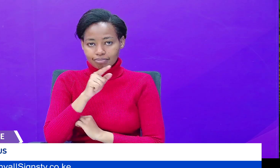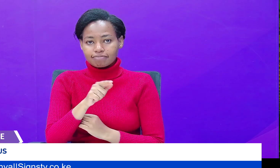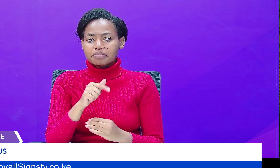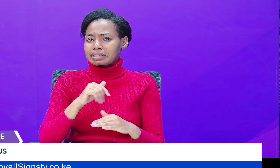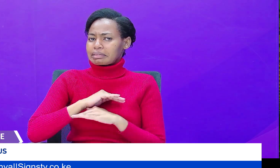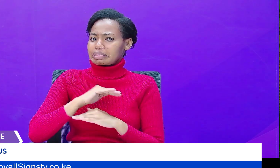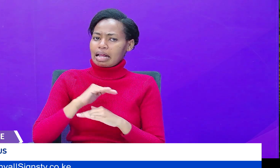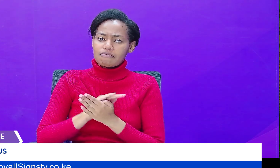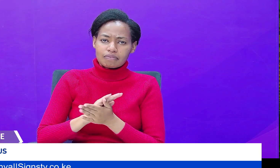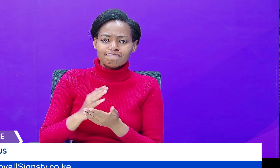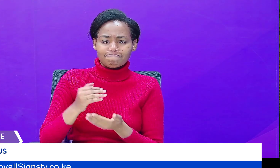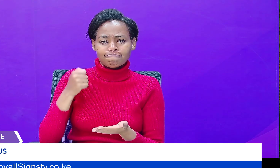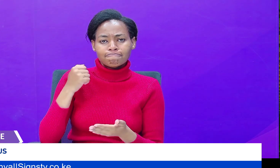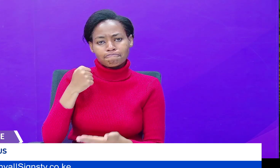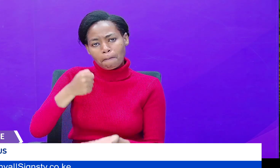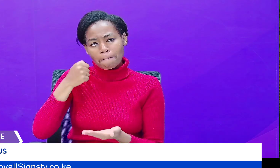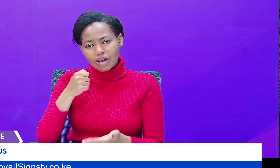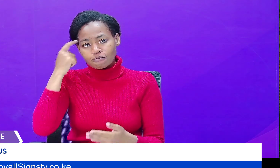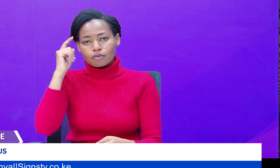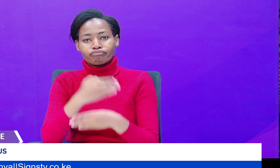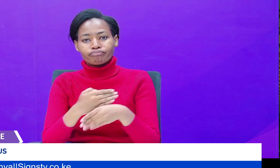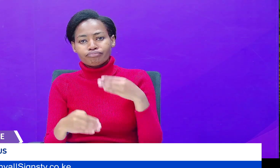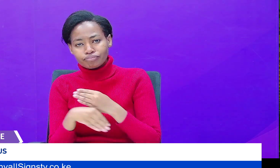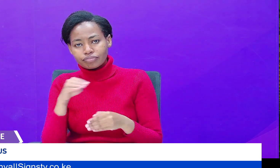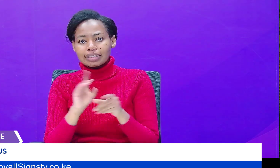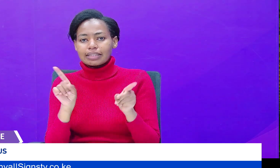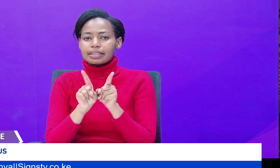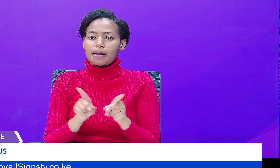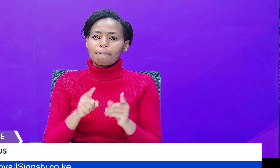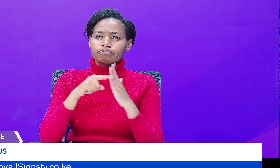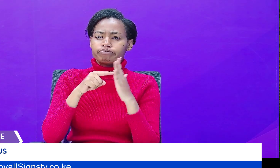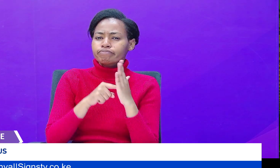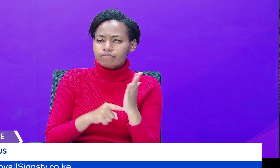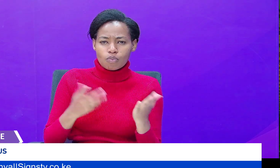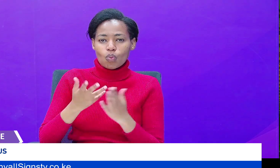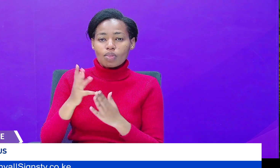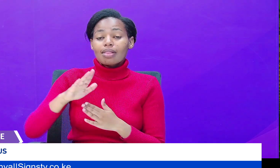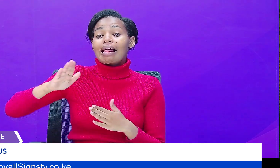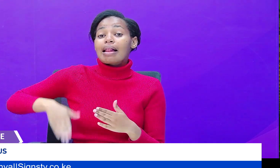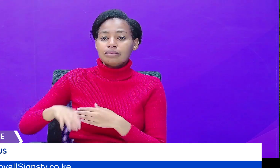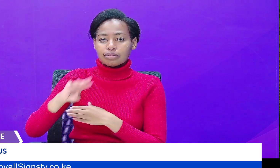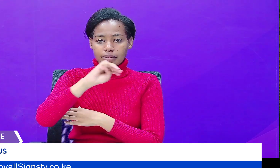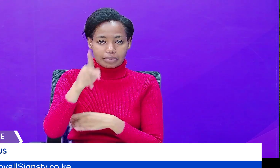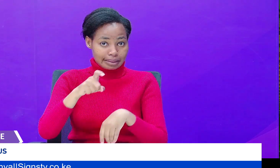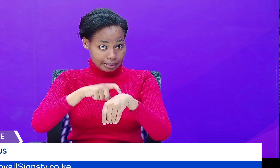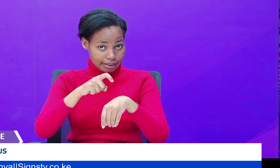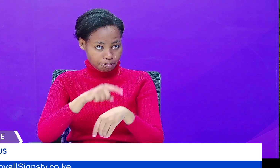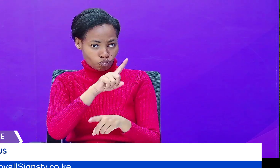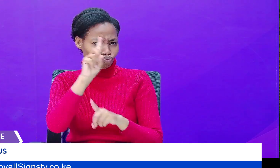to build on the legacy of the late Member of Parliament while rallying residents to back his bid for